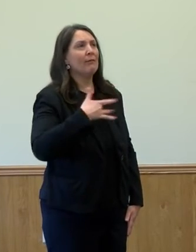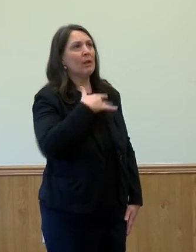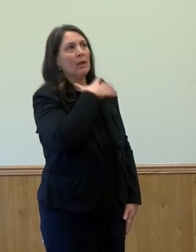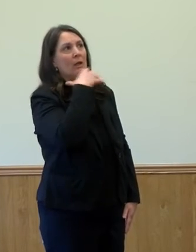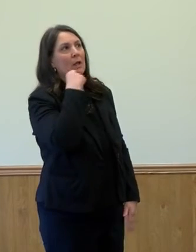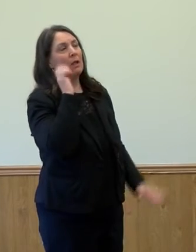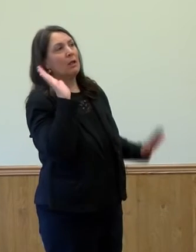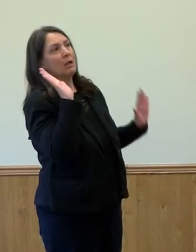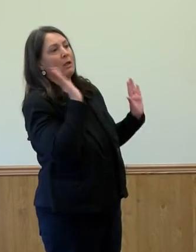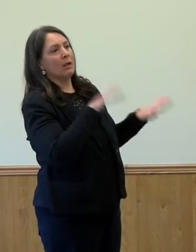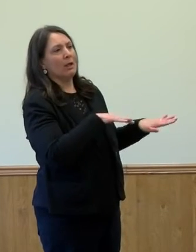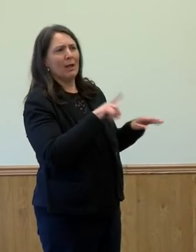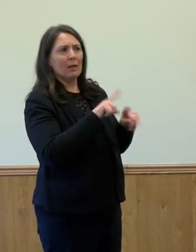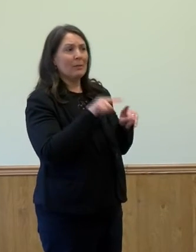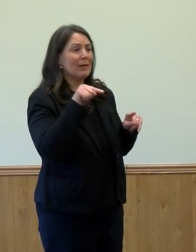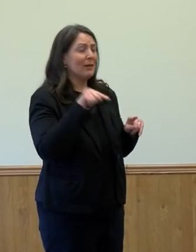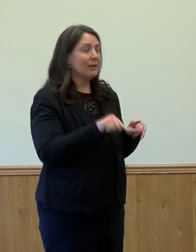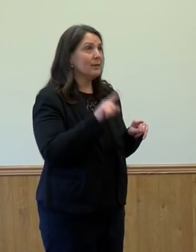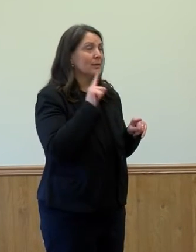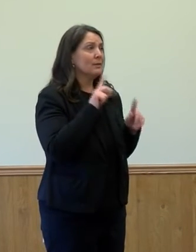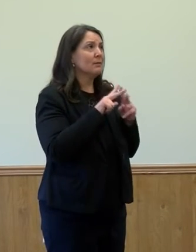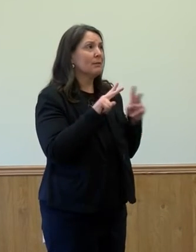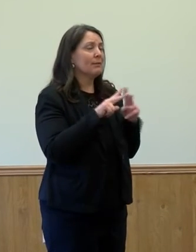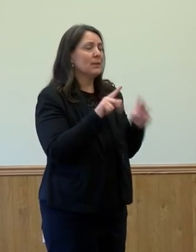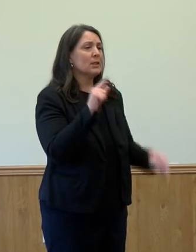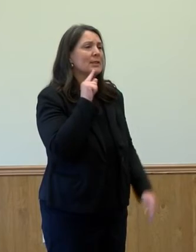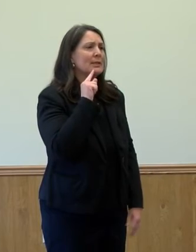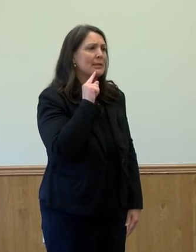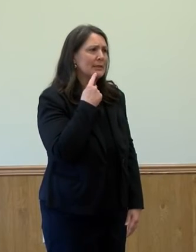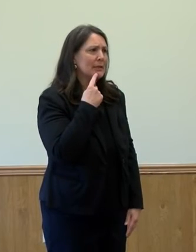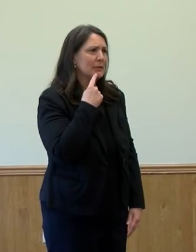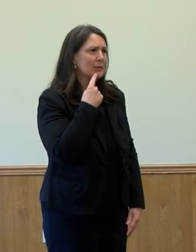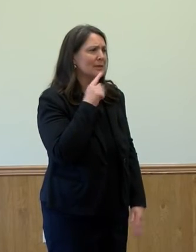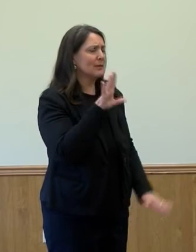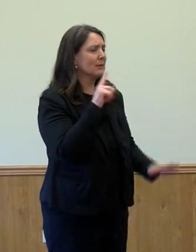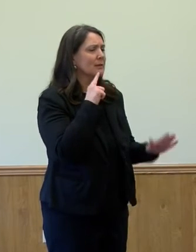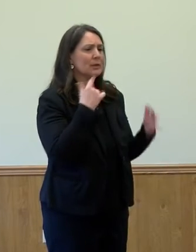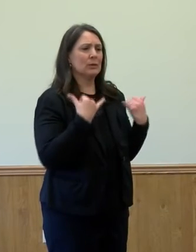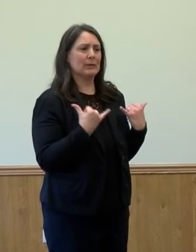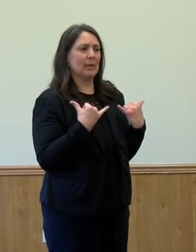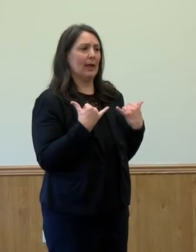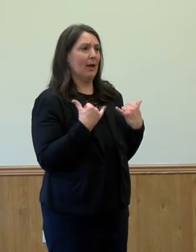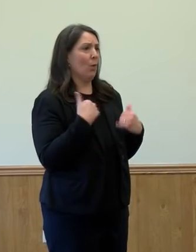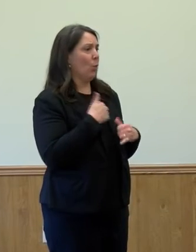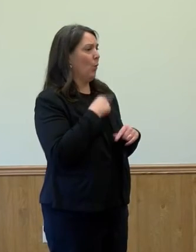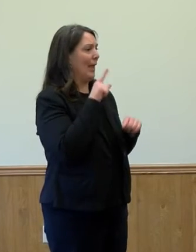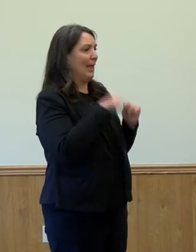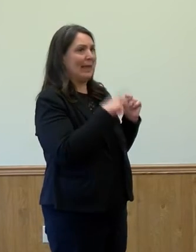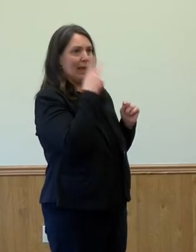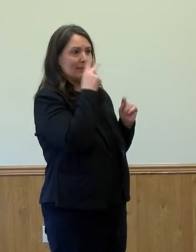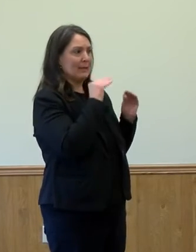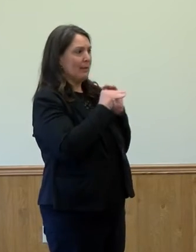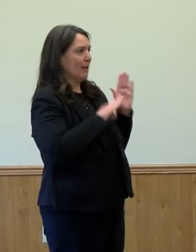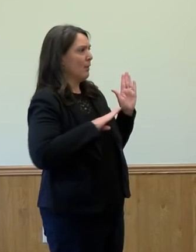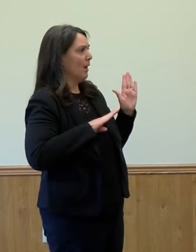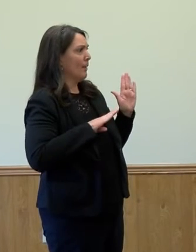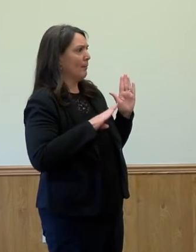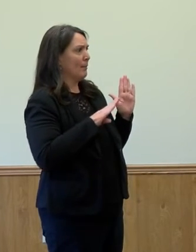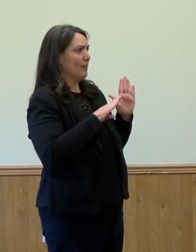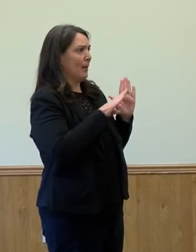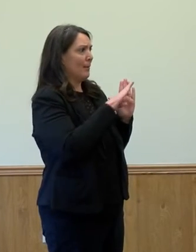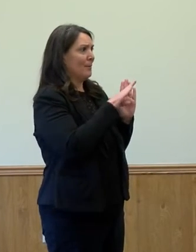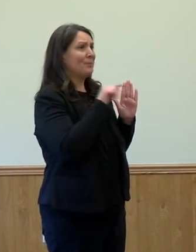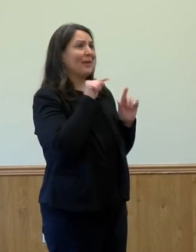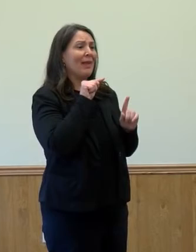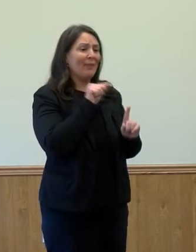cannot stress how severe we are in right now. Cases cannot keep going up at this rate. We have a